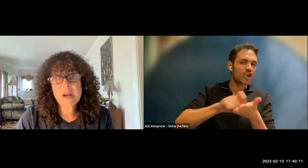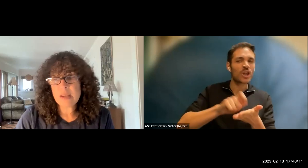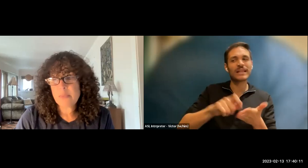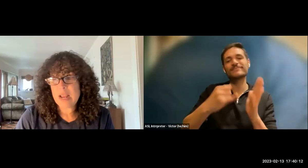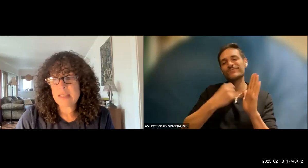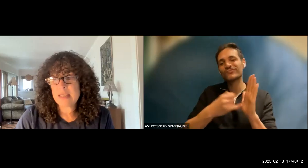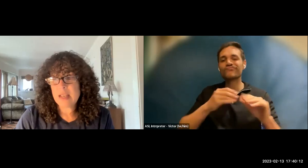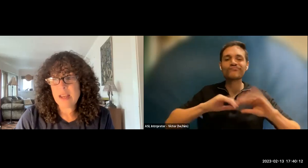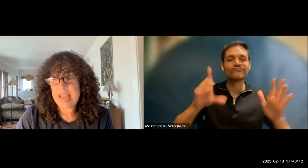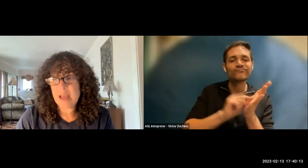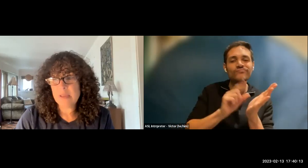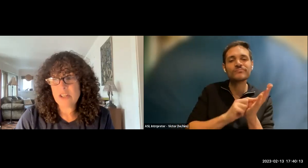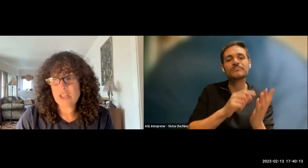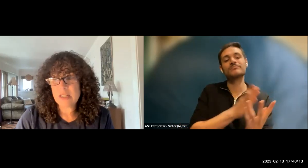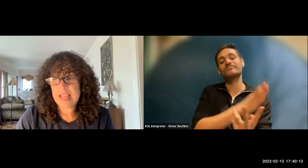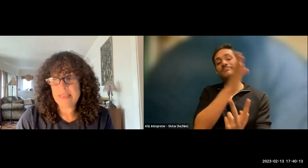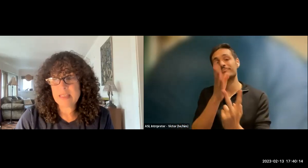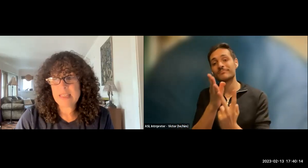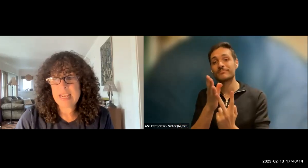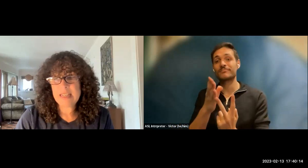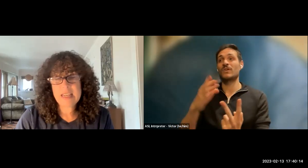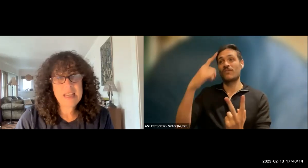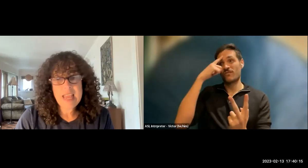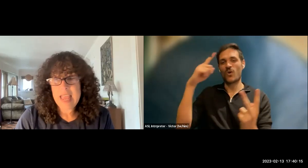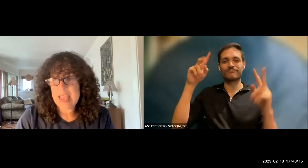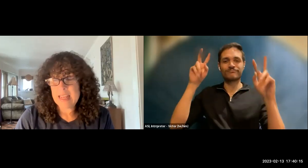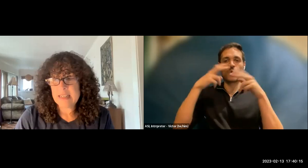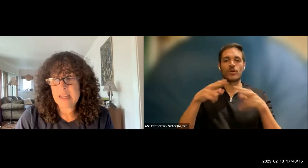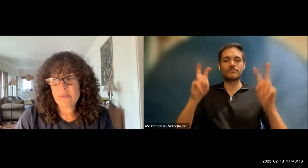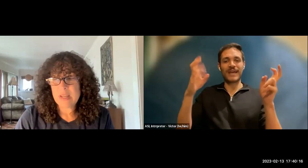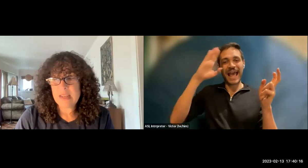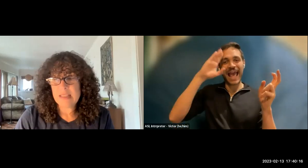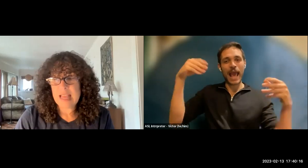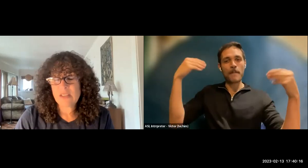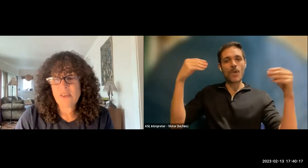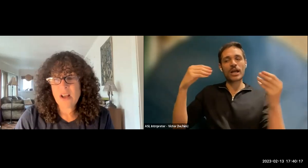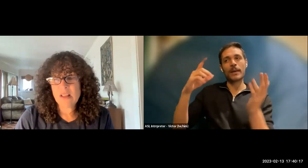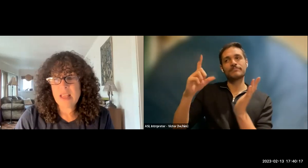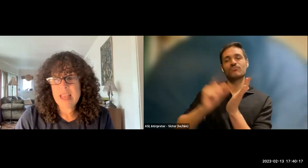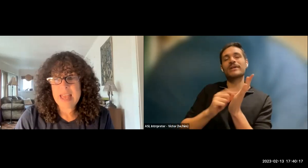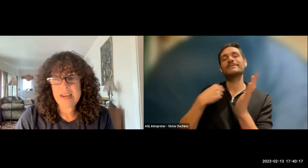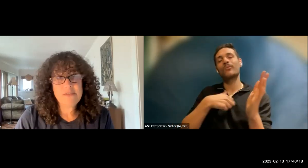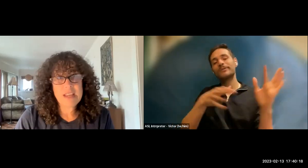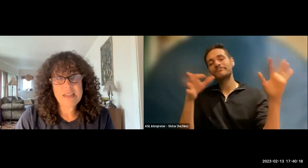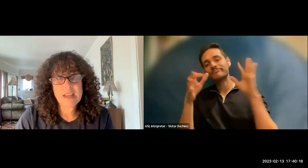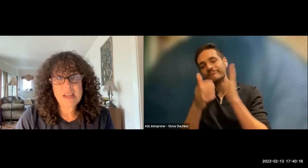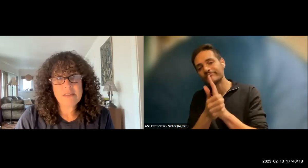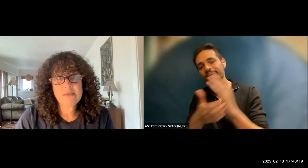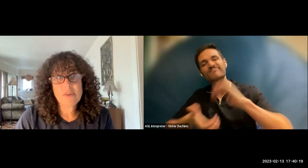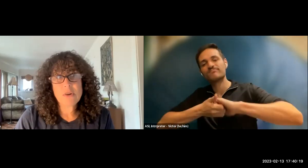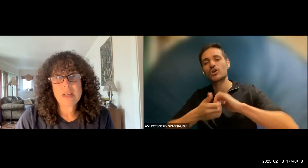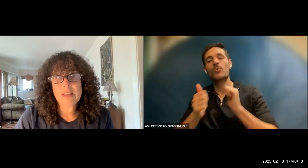with Haymarket Press on abolition and the state. And we last fall had an